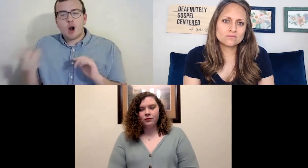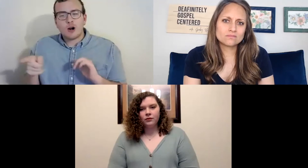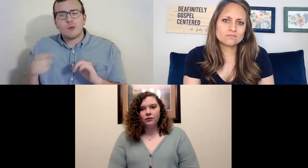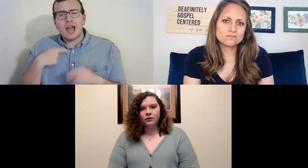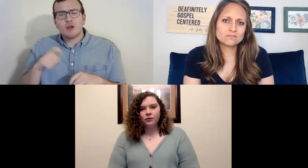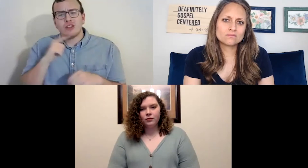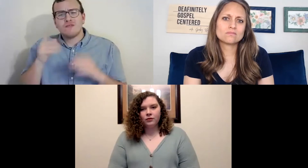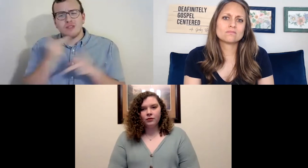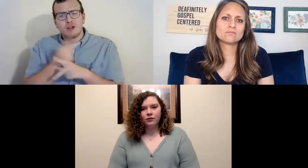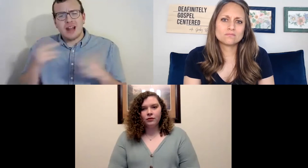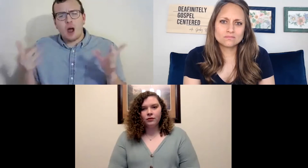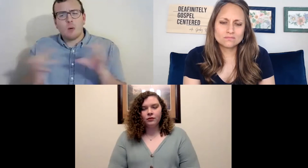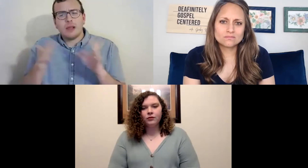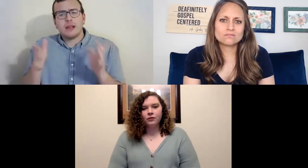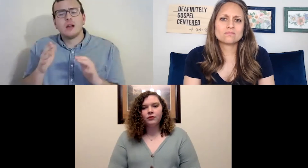recover.